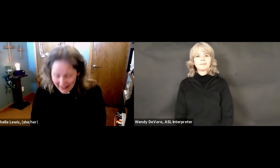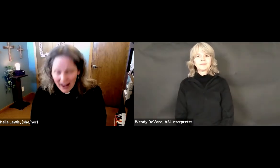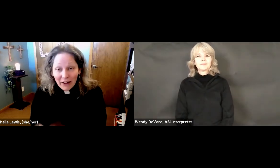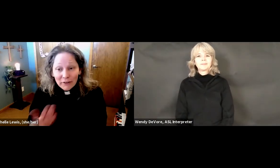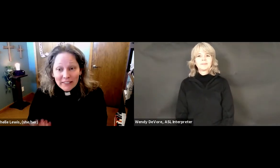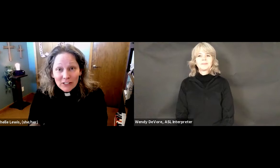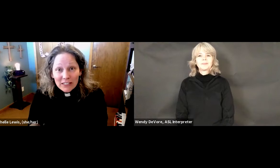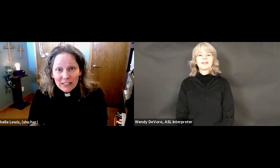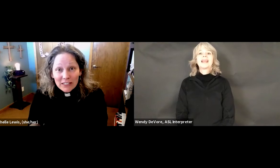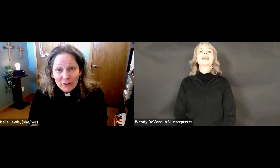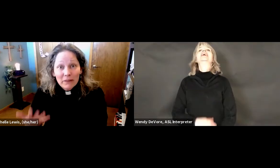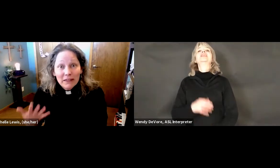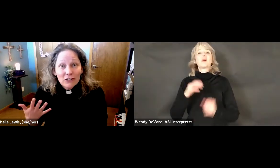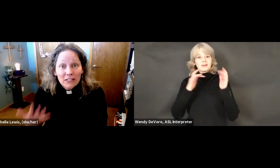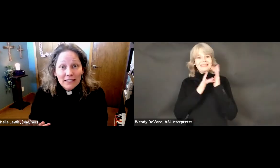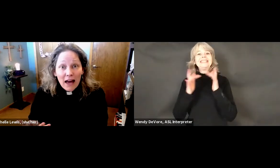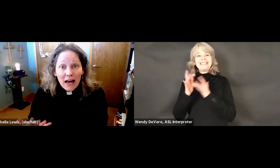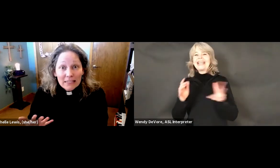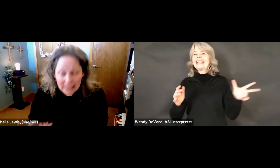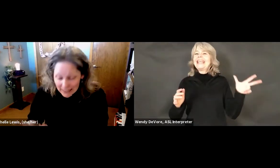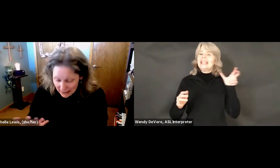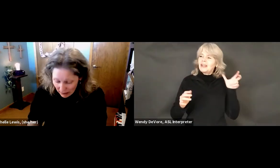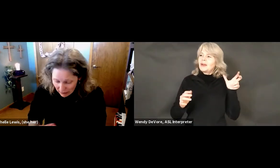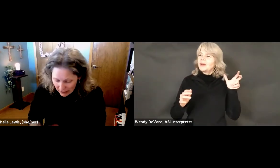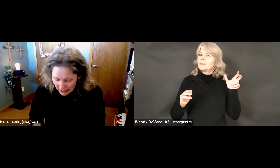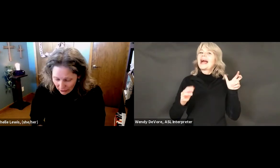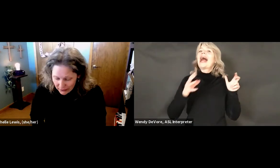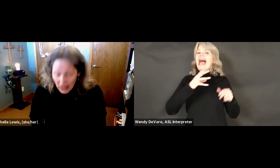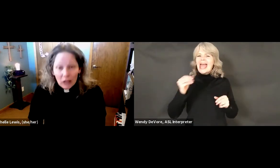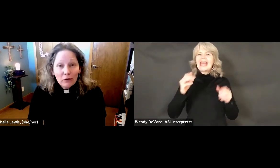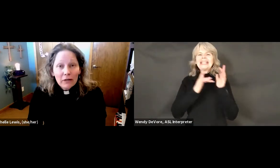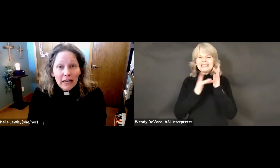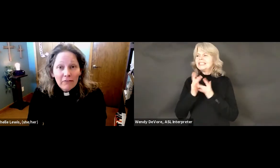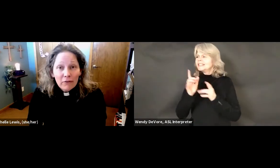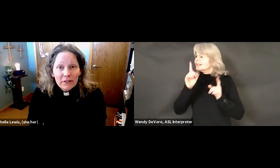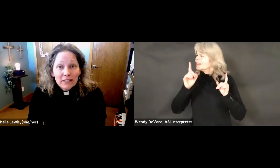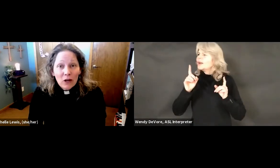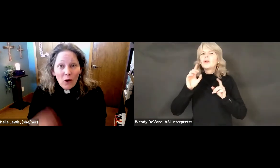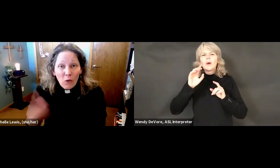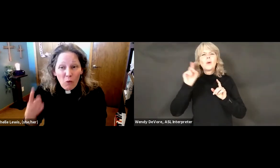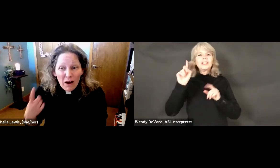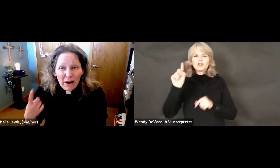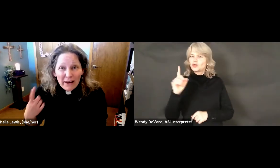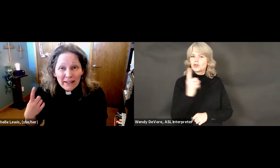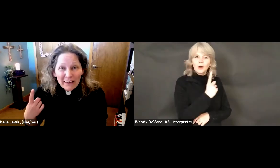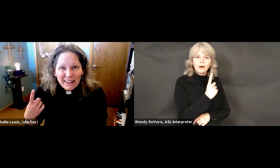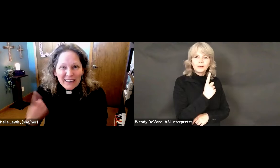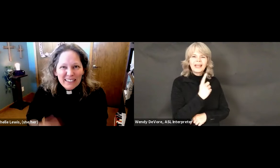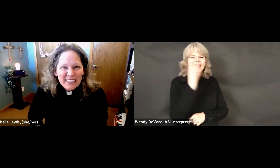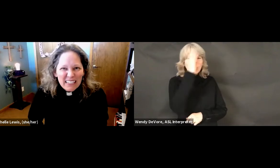And not only does Jesus hear him, but then Jesus seeks him out. He goes looking for this